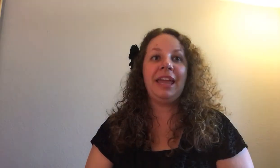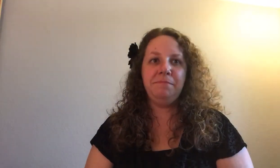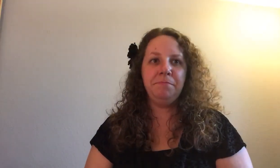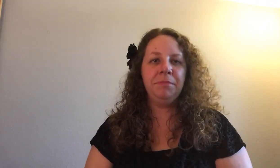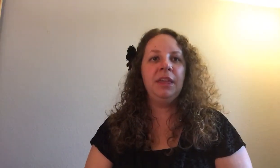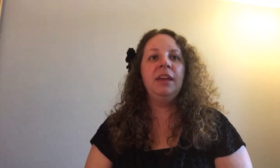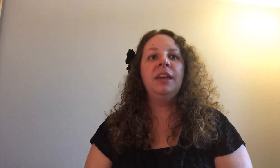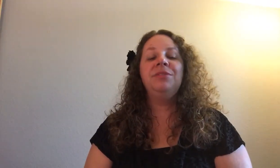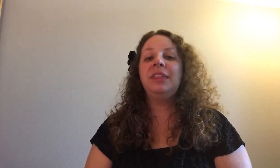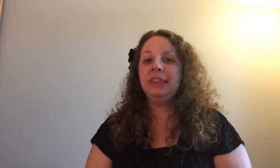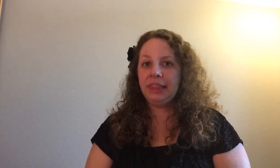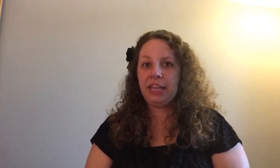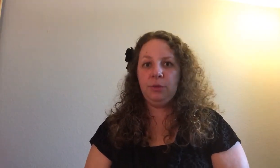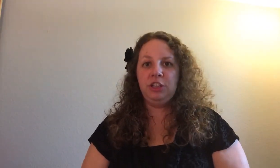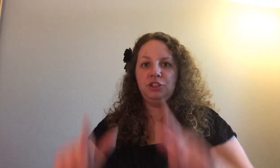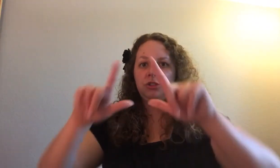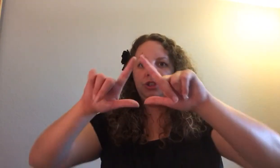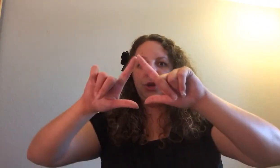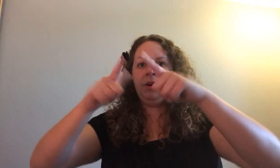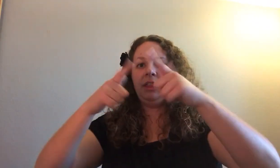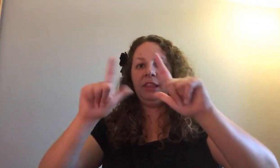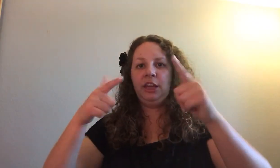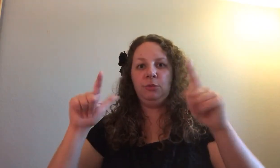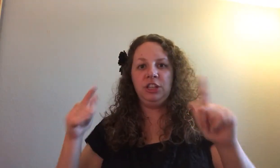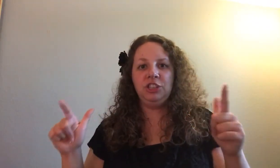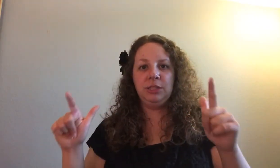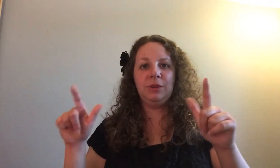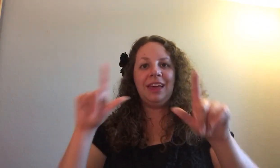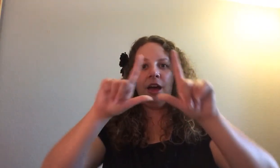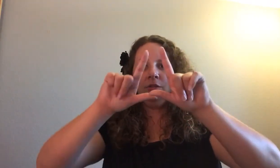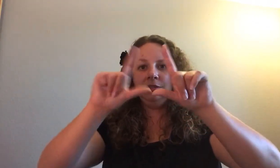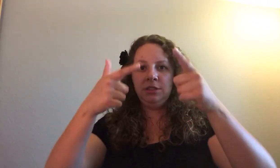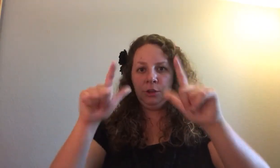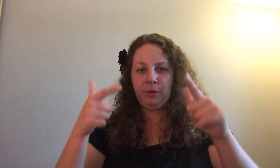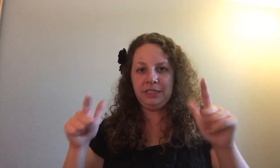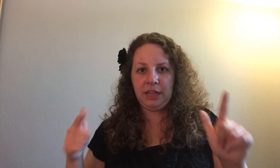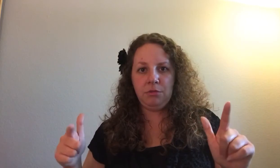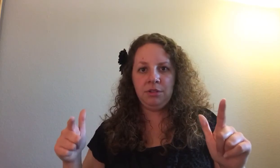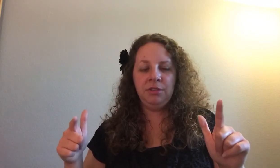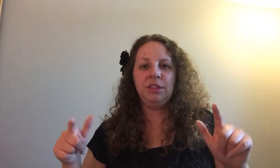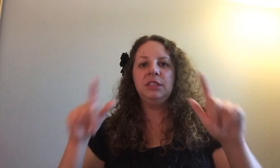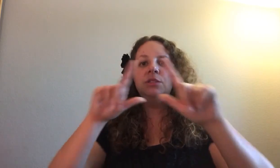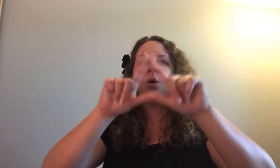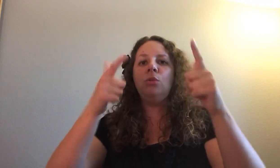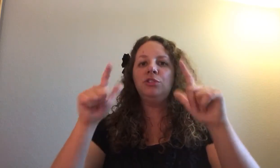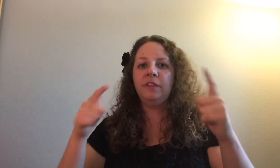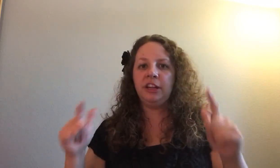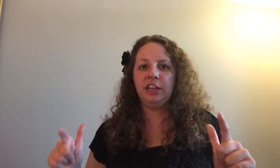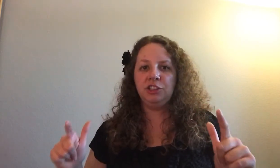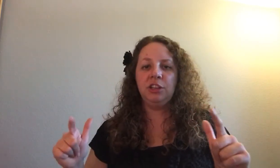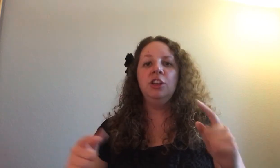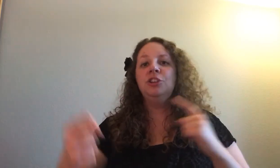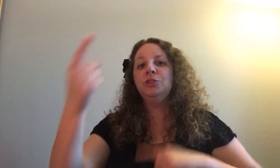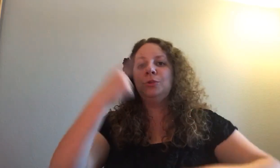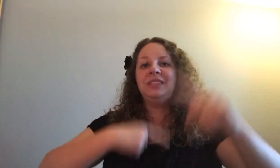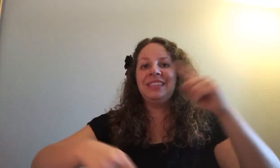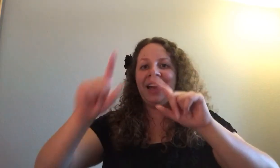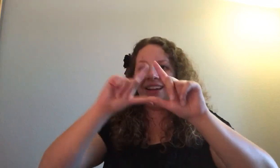aim. Then language. So language is with L's going down. This is the older variation, so